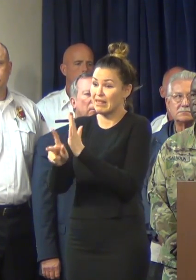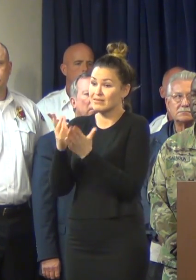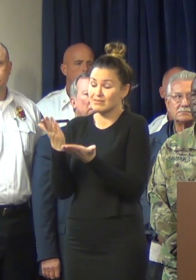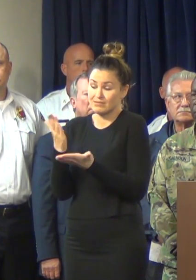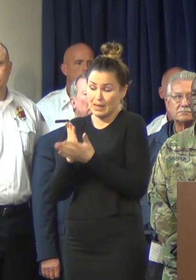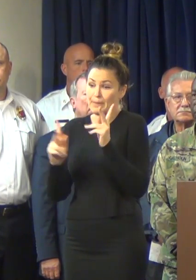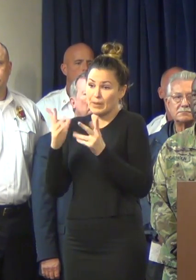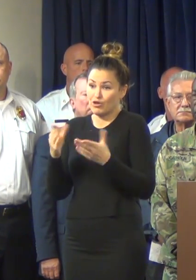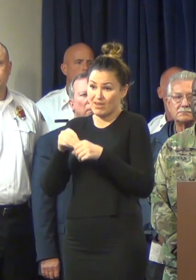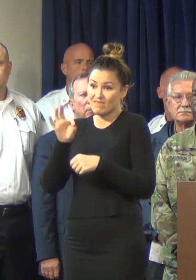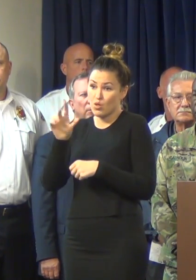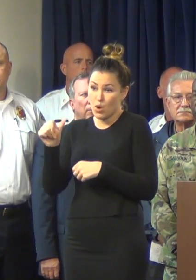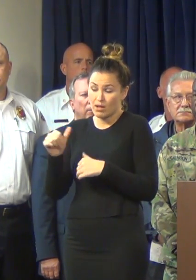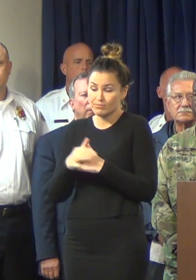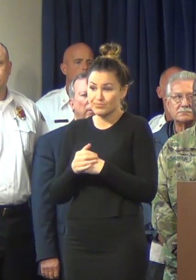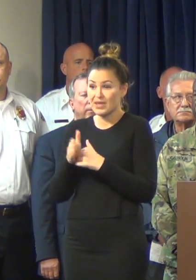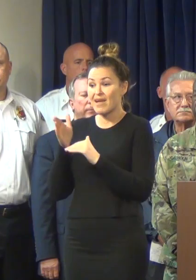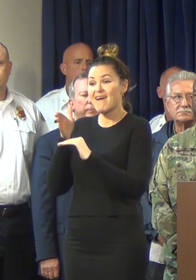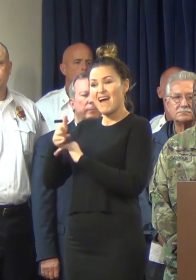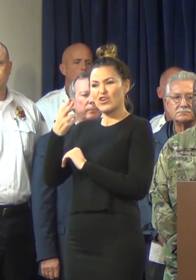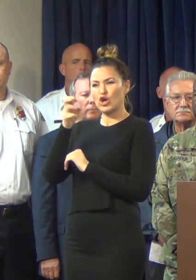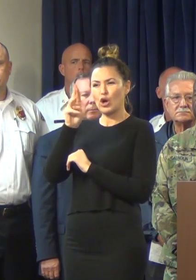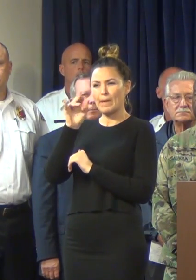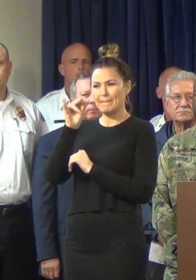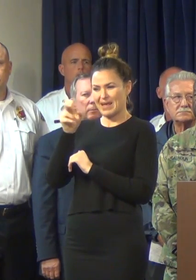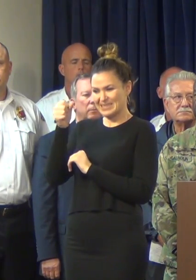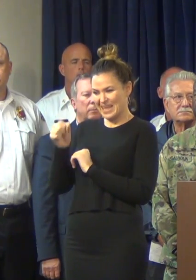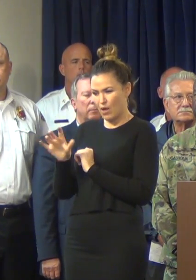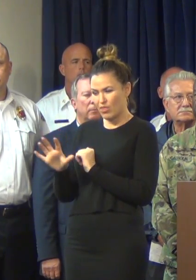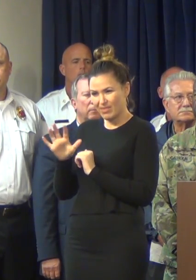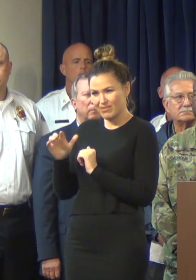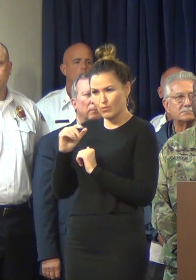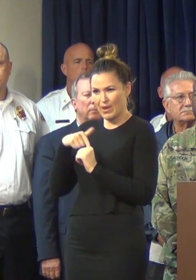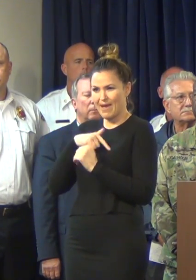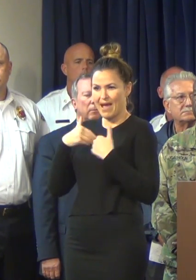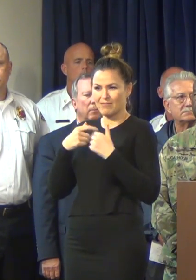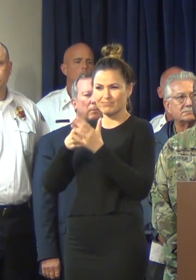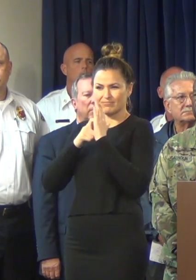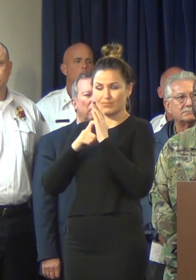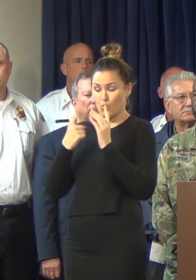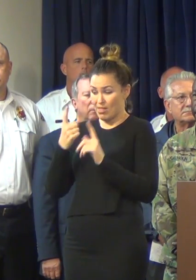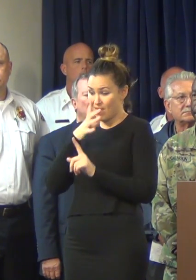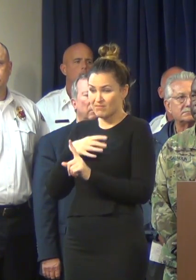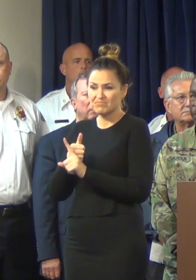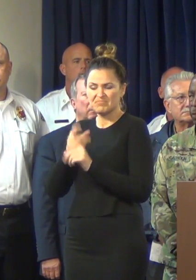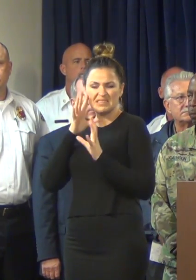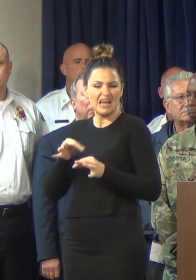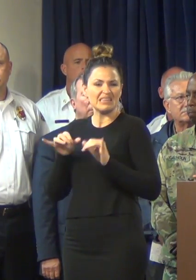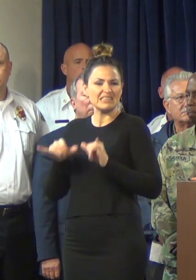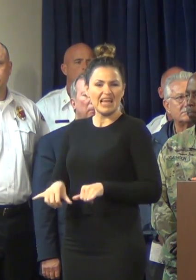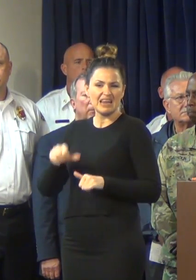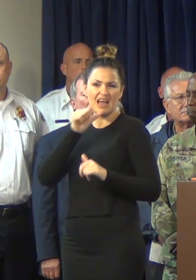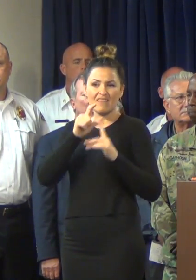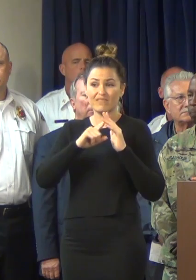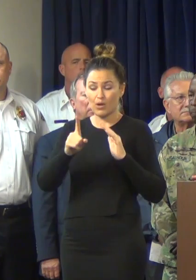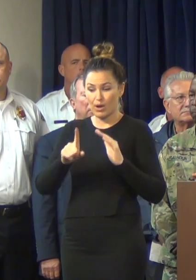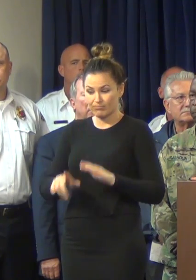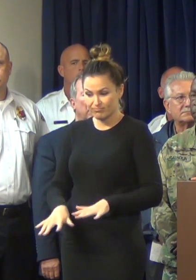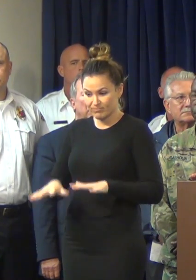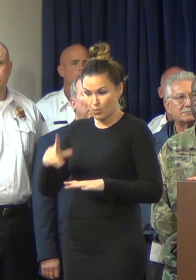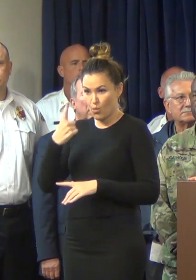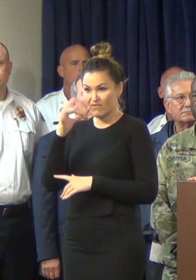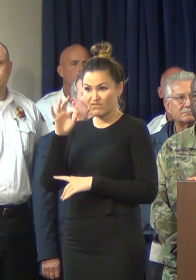I can tell you, after Irming, just south of us, there was a mandatory evacuation area. A lady didn't evacuate. It got up to 1.5 feet. She stayed